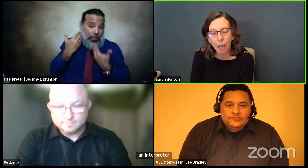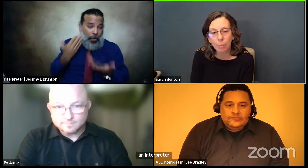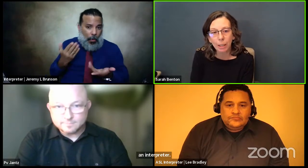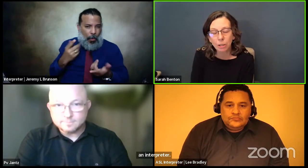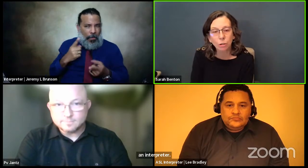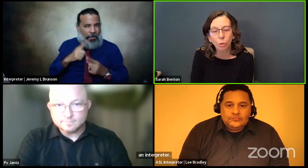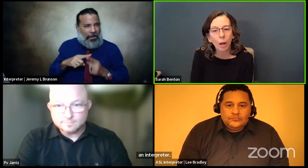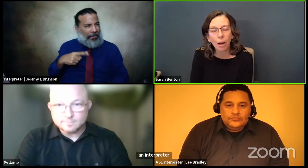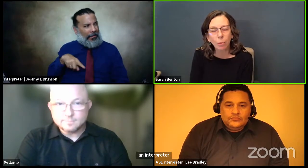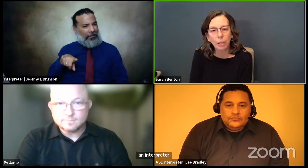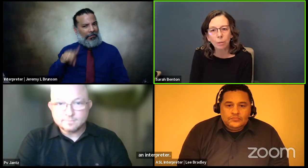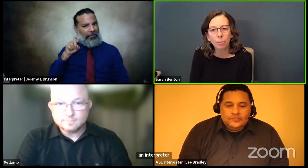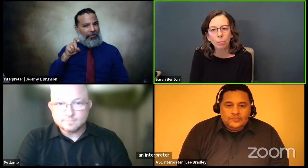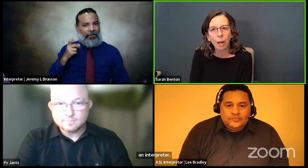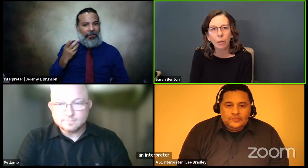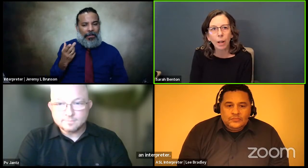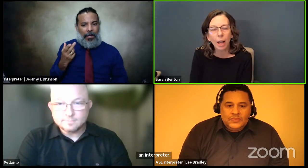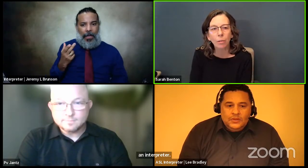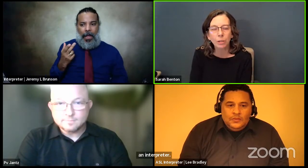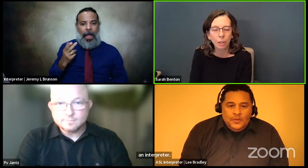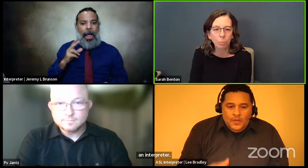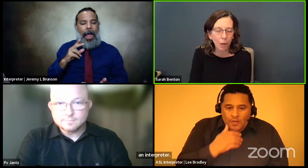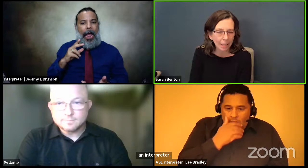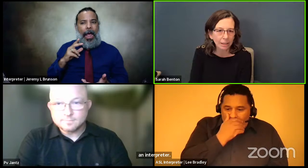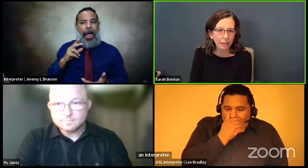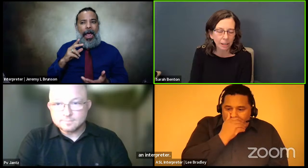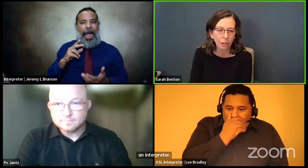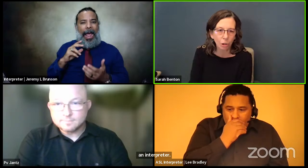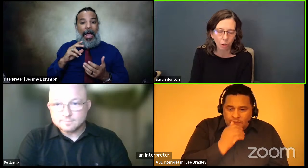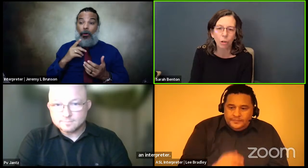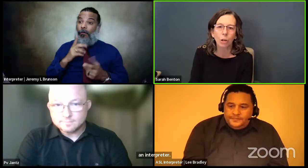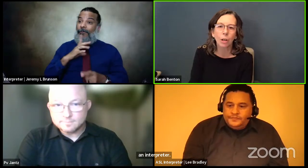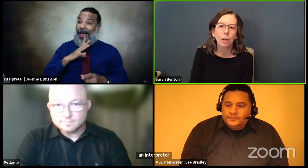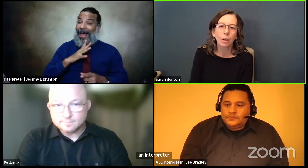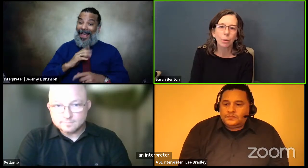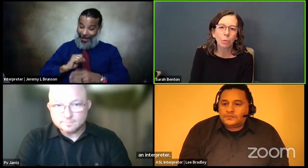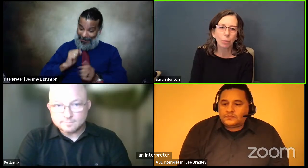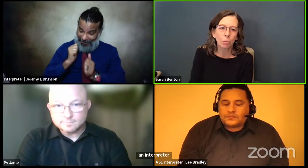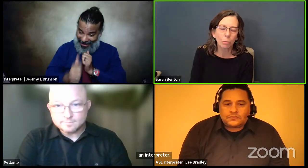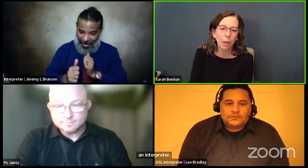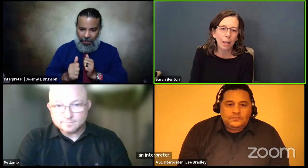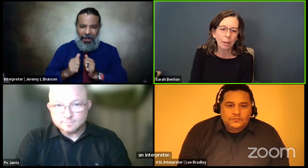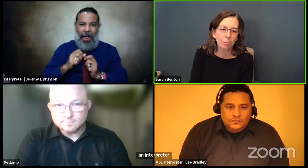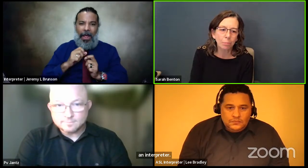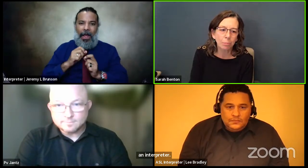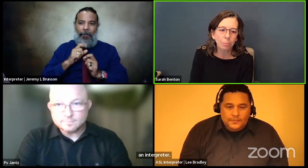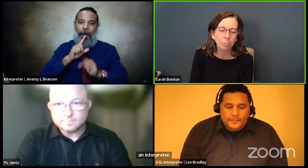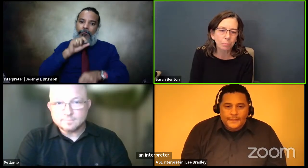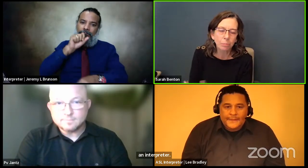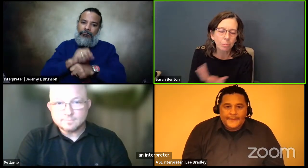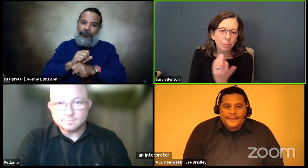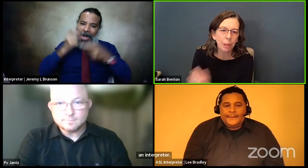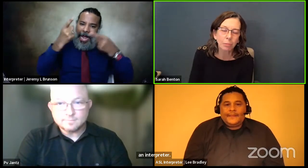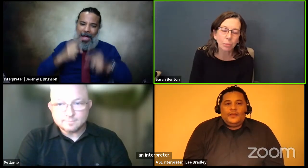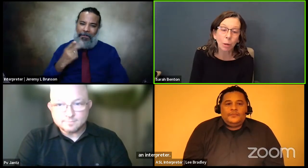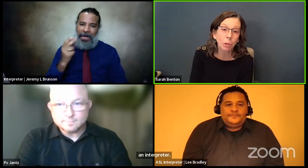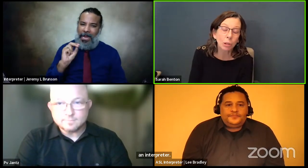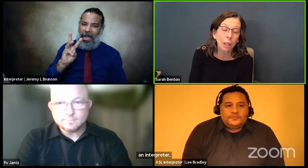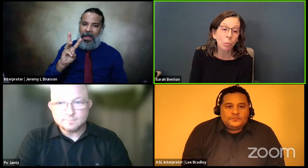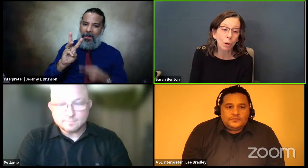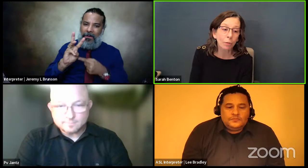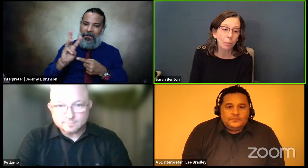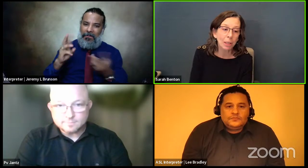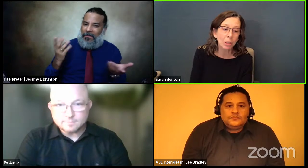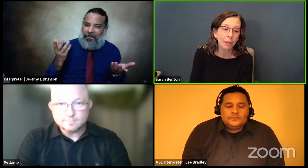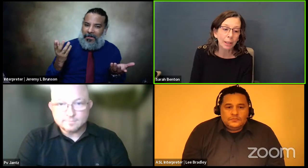how that can happen. I just don't know how I don't know how this can practically occur. And yeah, so I would